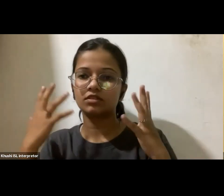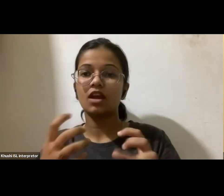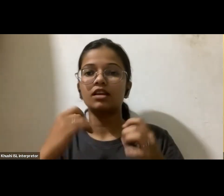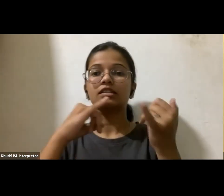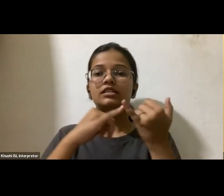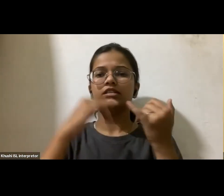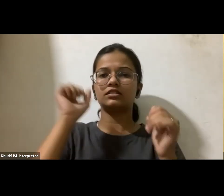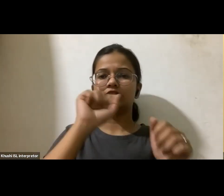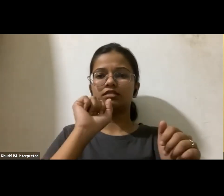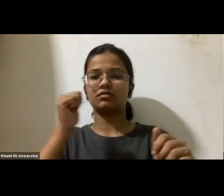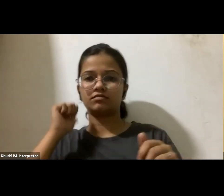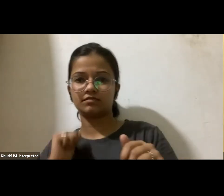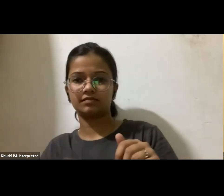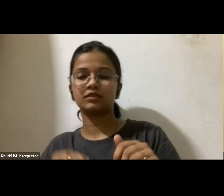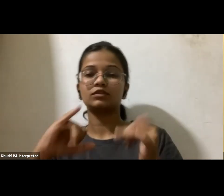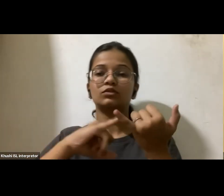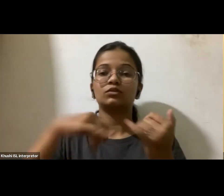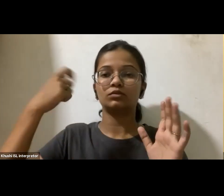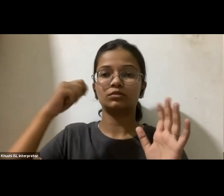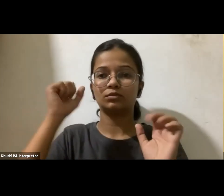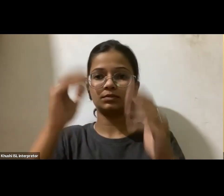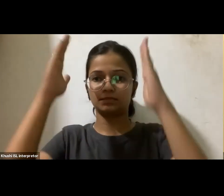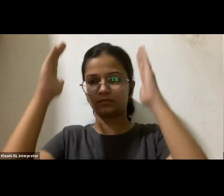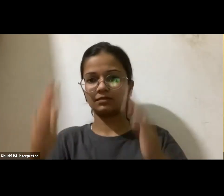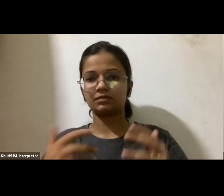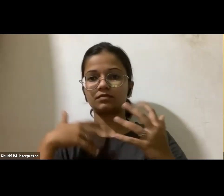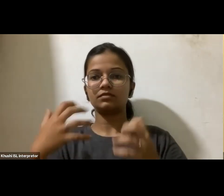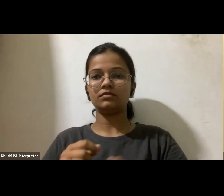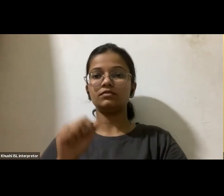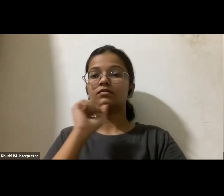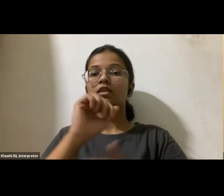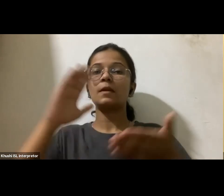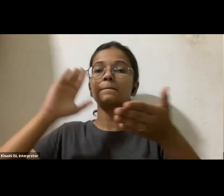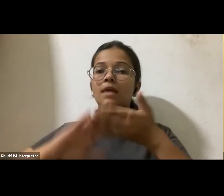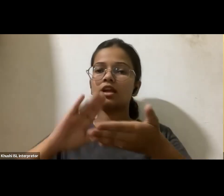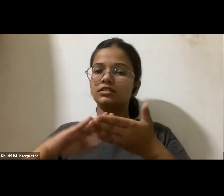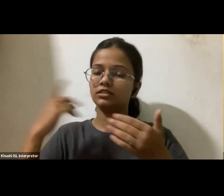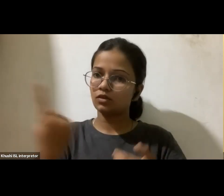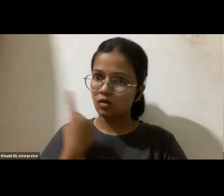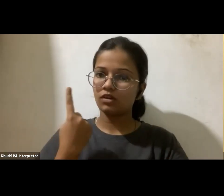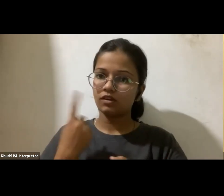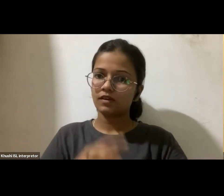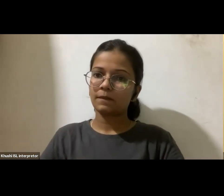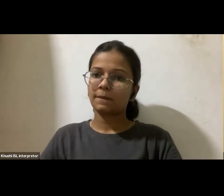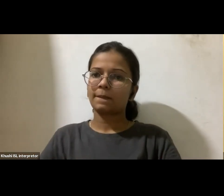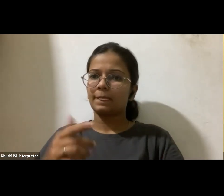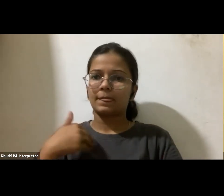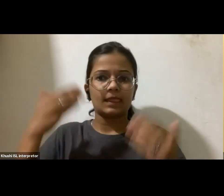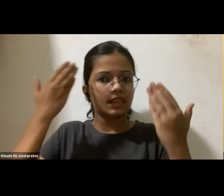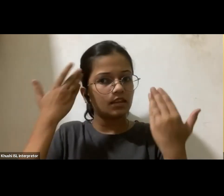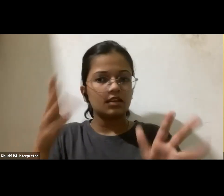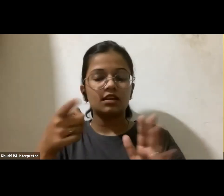of studio portraiture, but those that were taken for the purpose of marriage. And I don't know, you guys may have